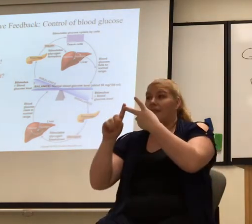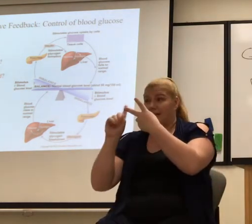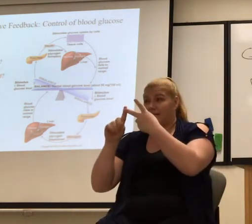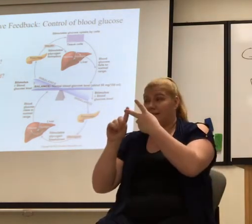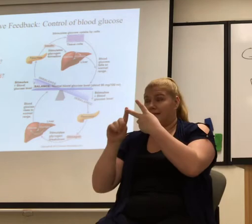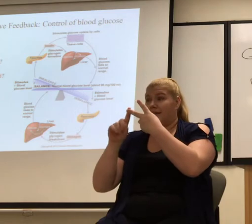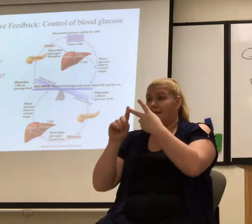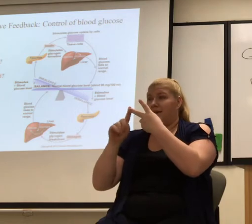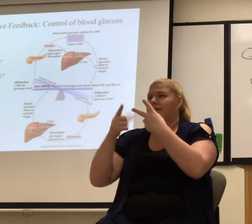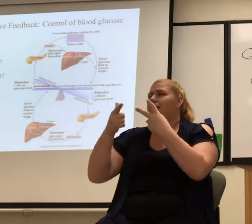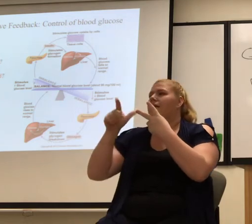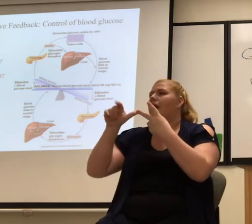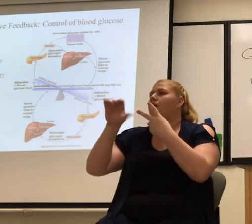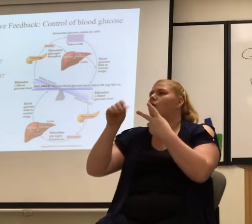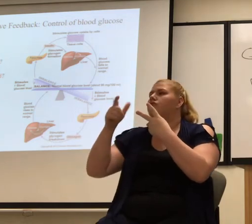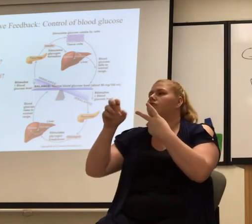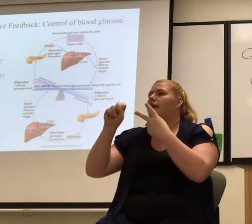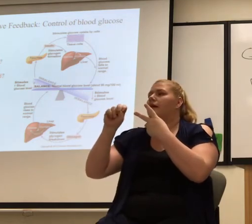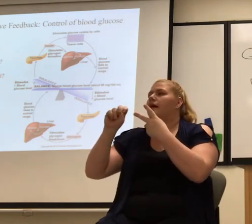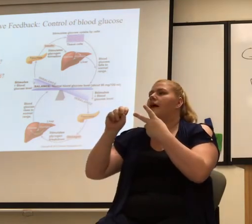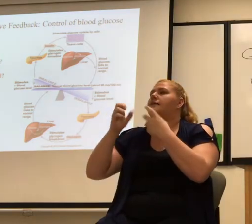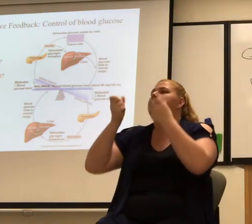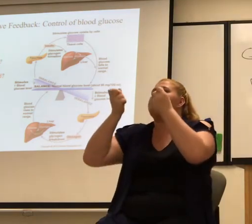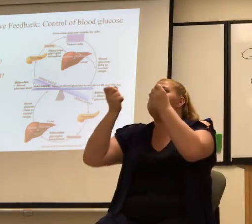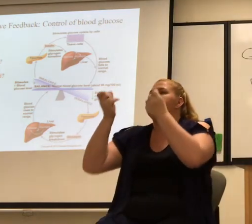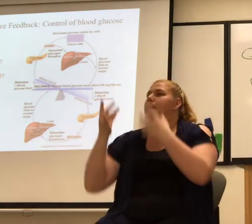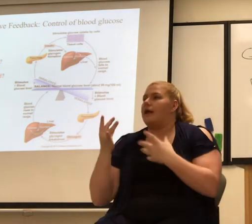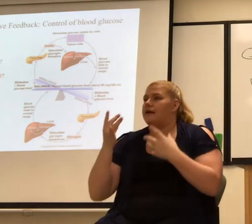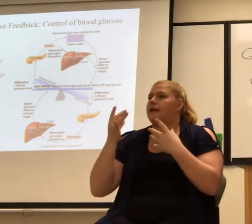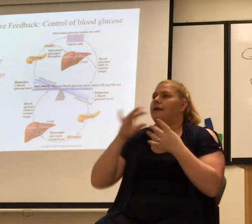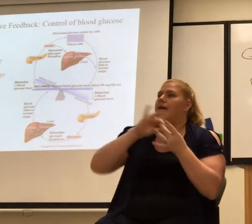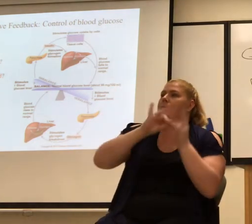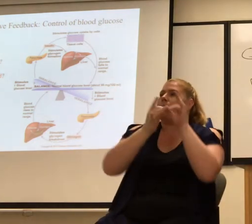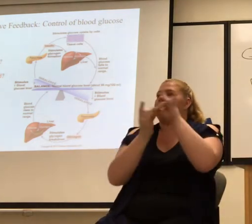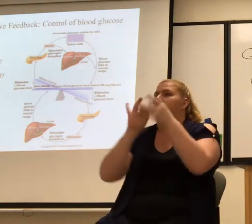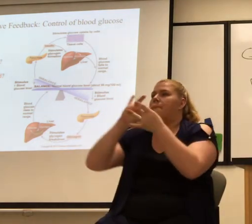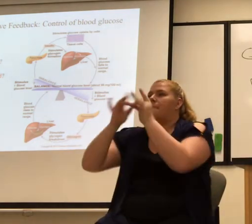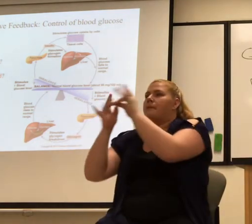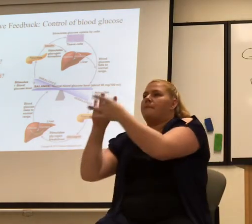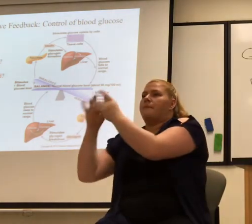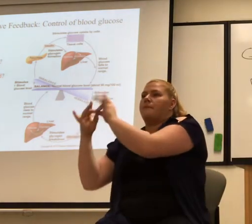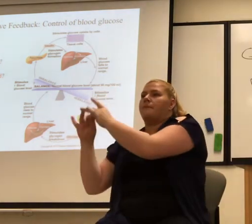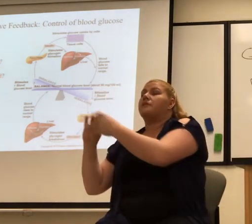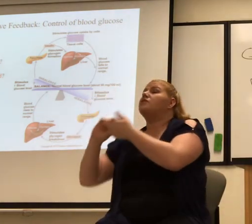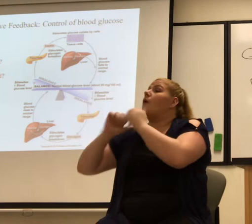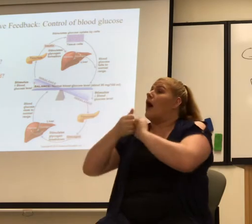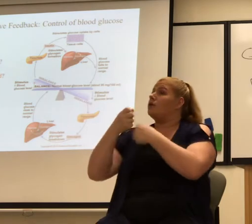And so you just kind of add the monomers to it. Insulin has the ability to do that.